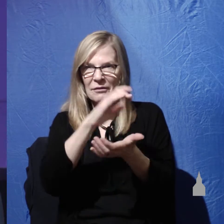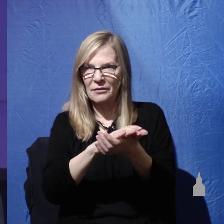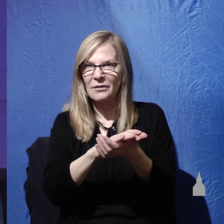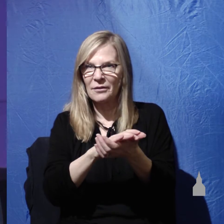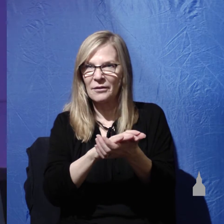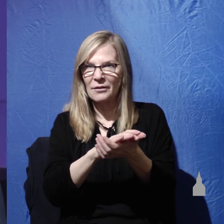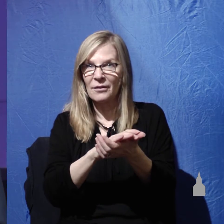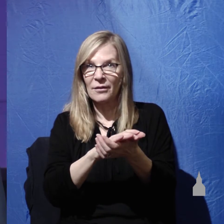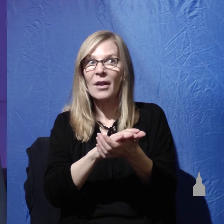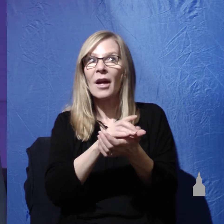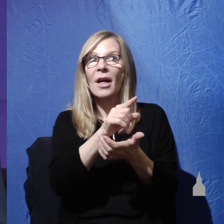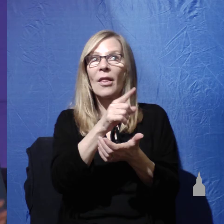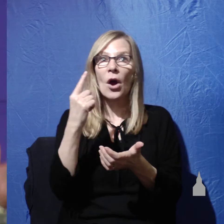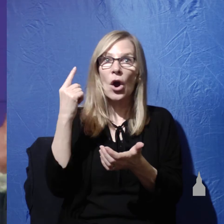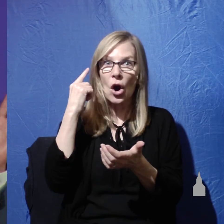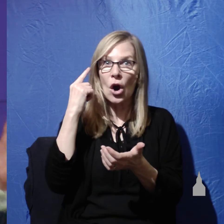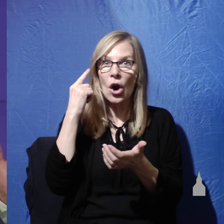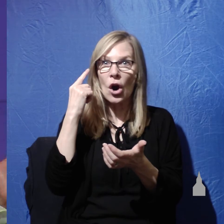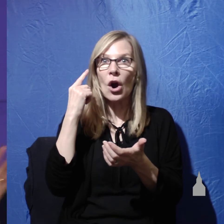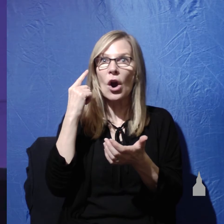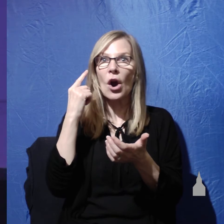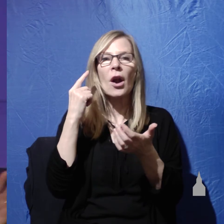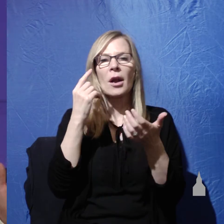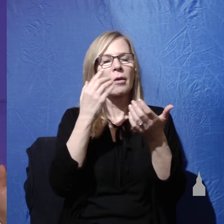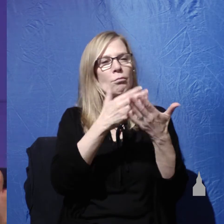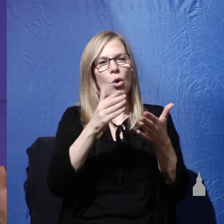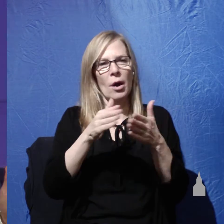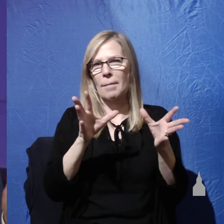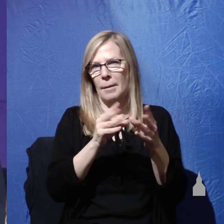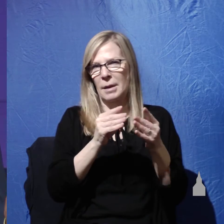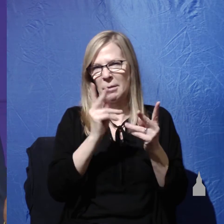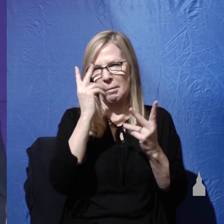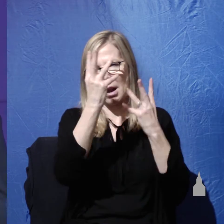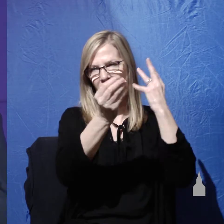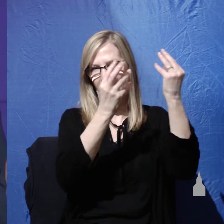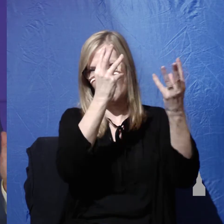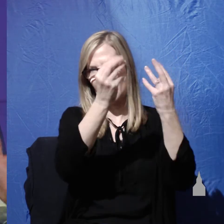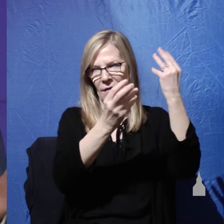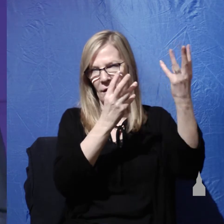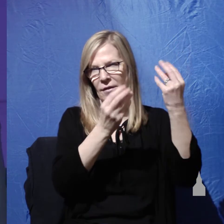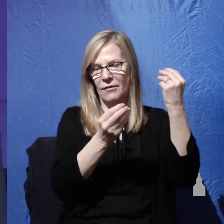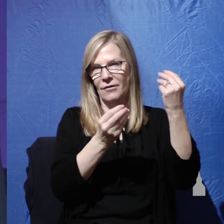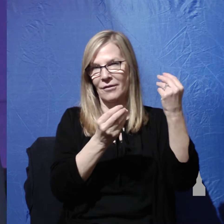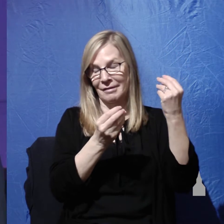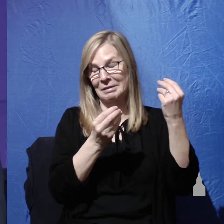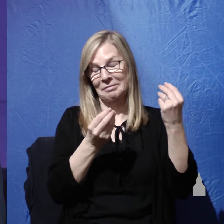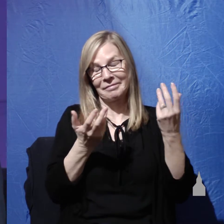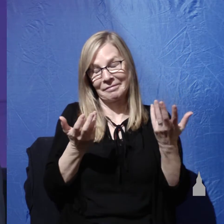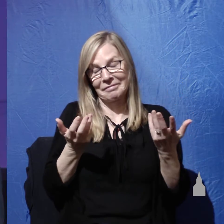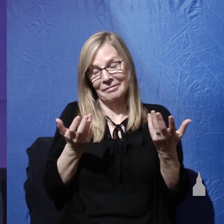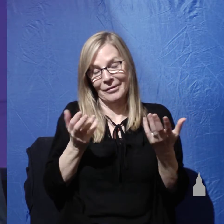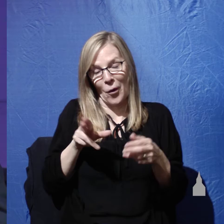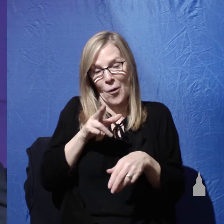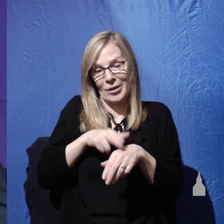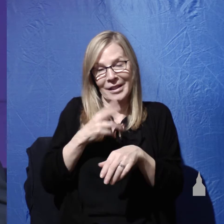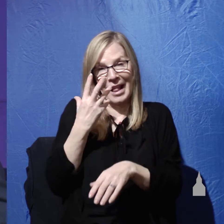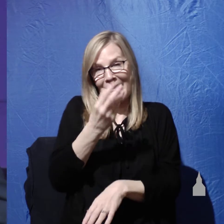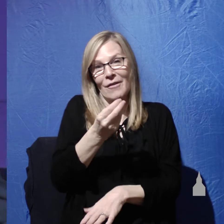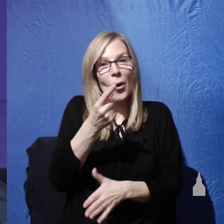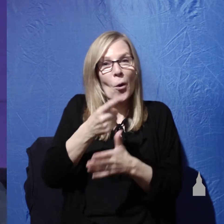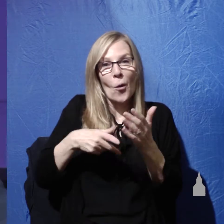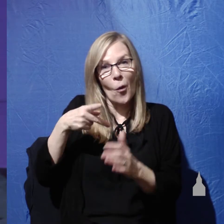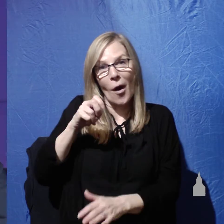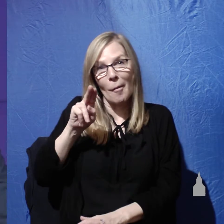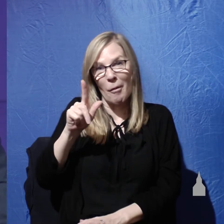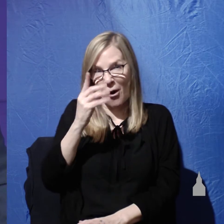And when they heard what he had to say, it broke up the meeting and everybody left Paul's house. And no wonder they left, because what Paul said